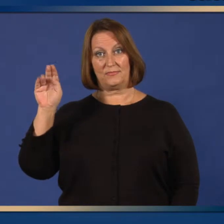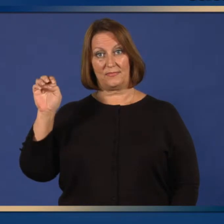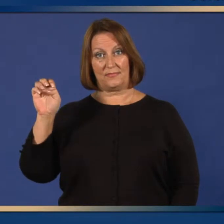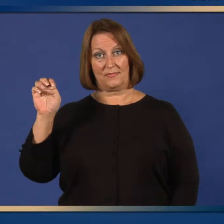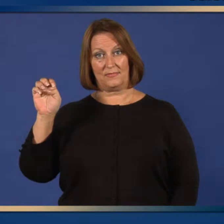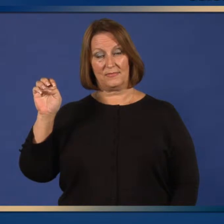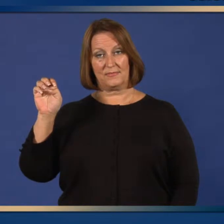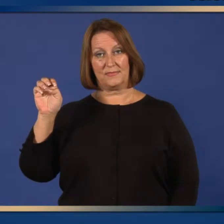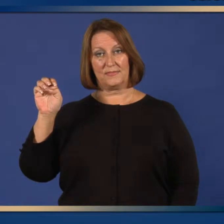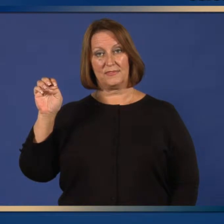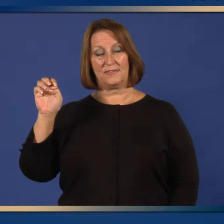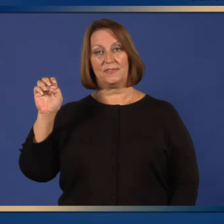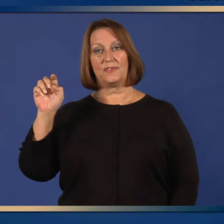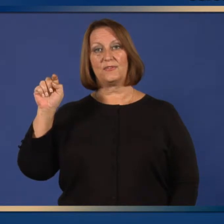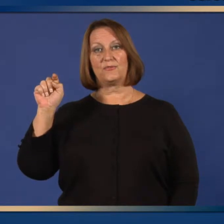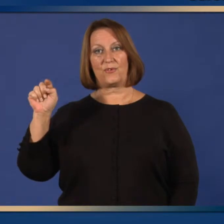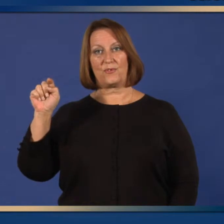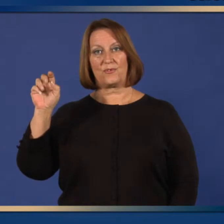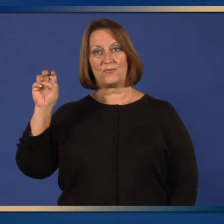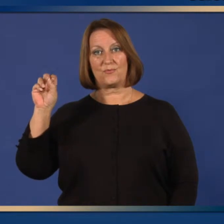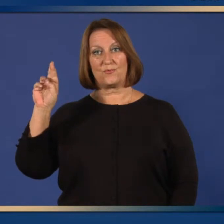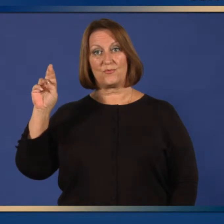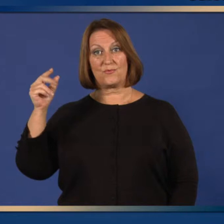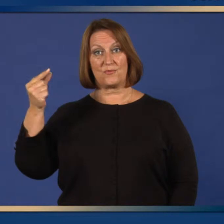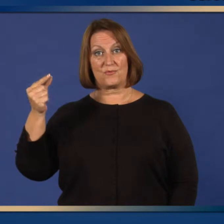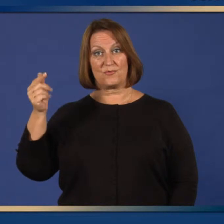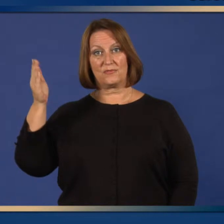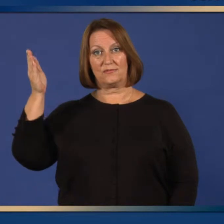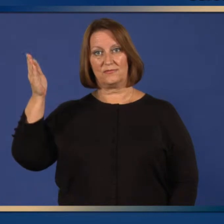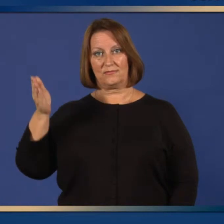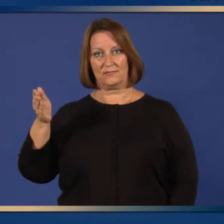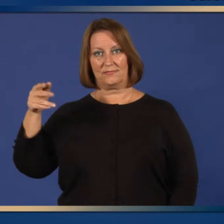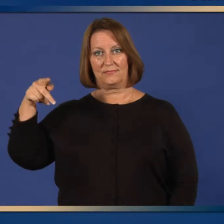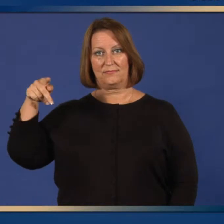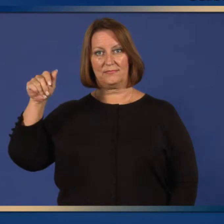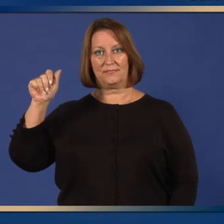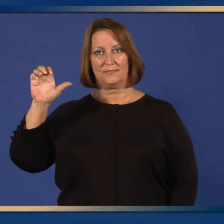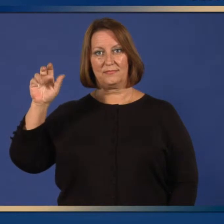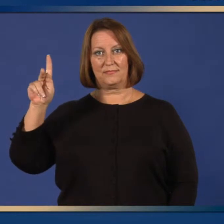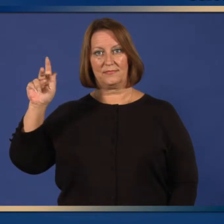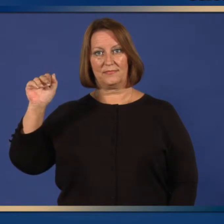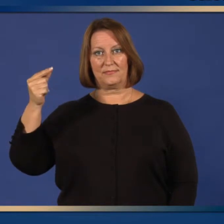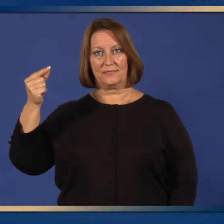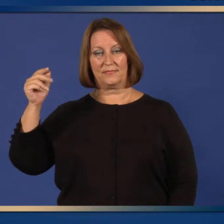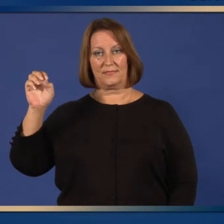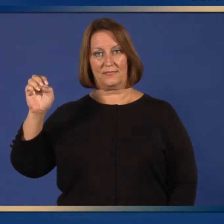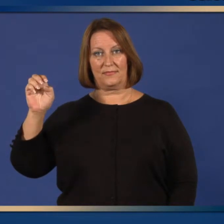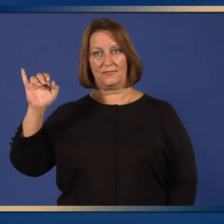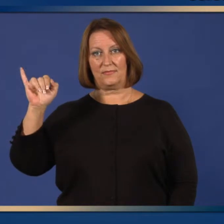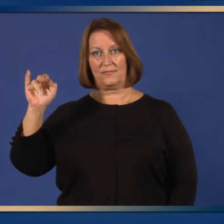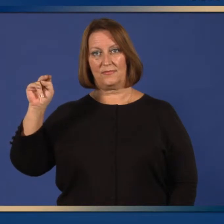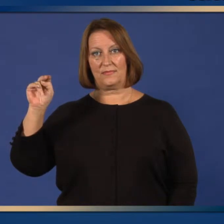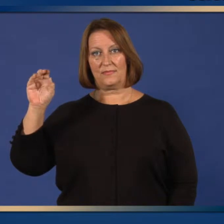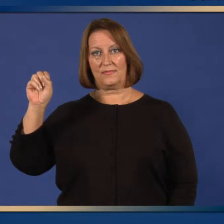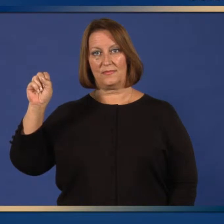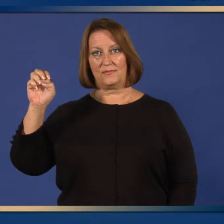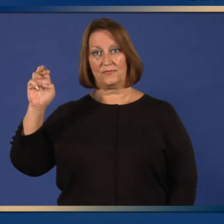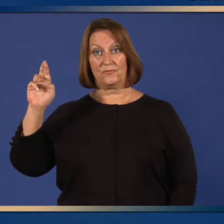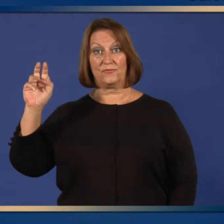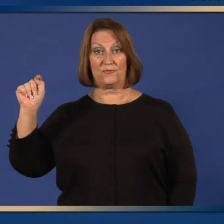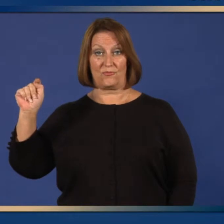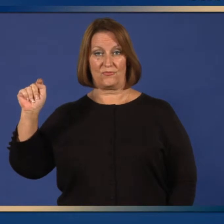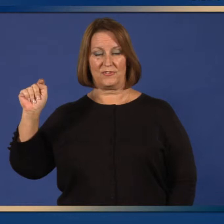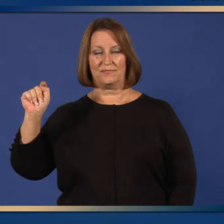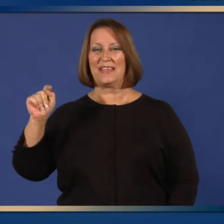www.immunize.org/package inserts for a list of vaccine components, which explain excipients and